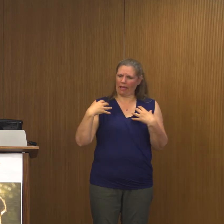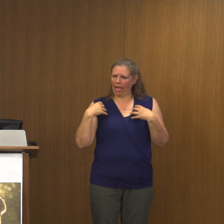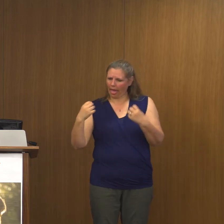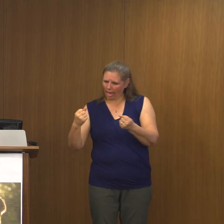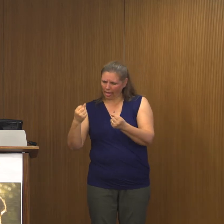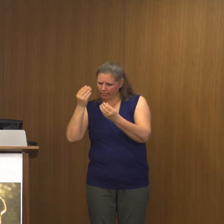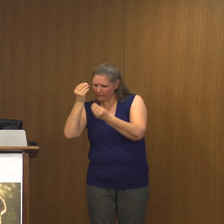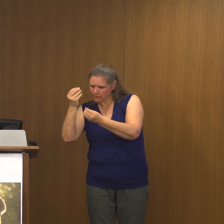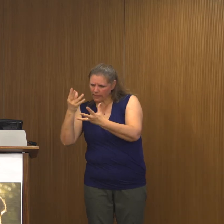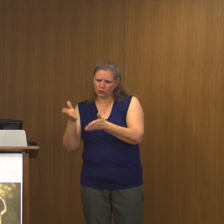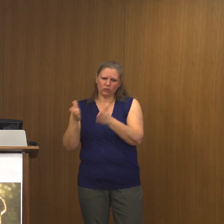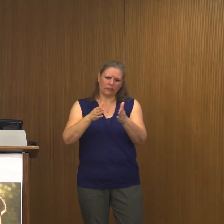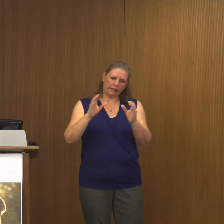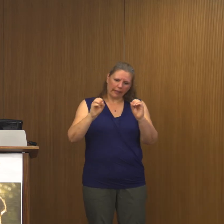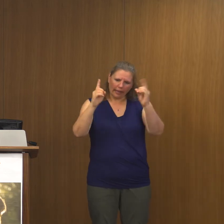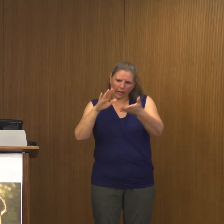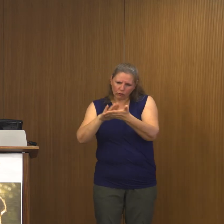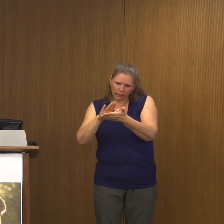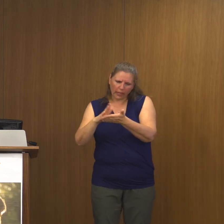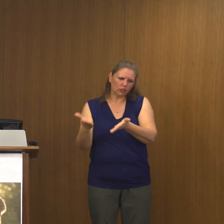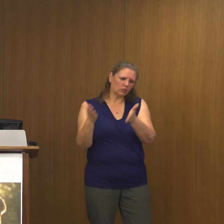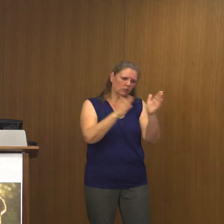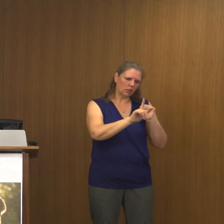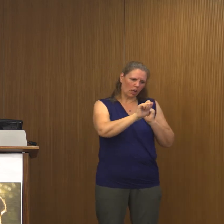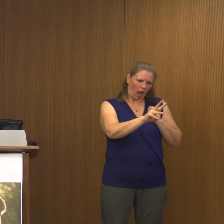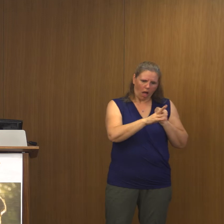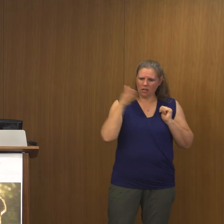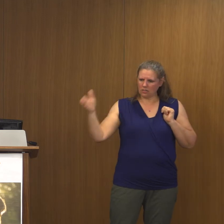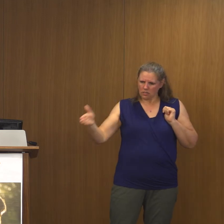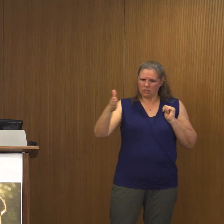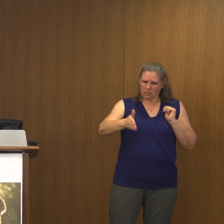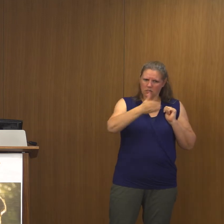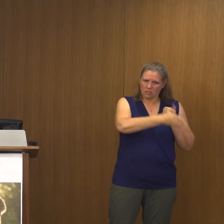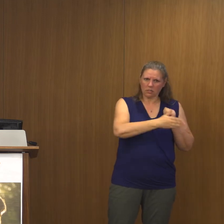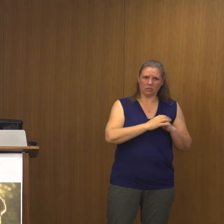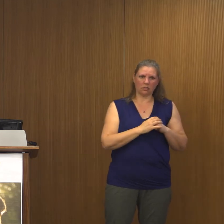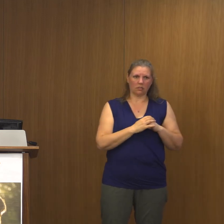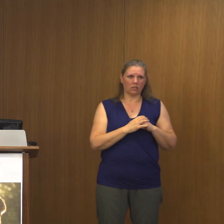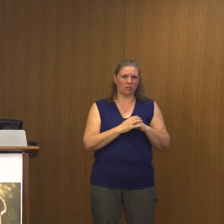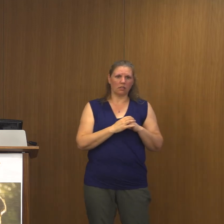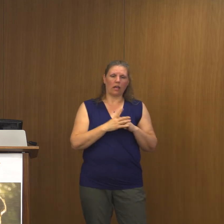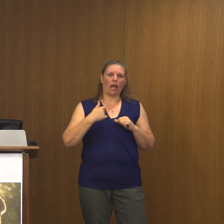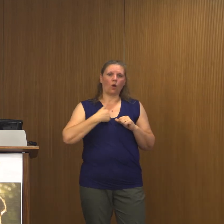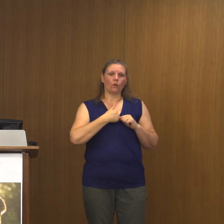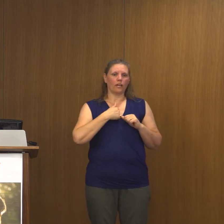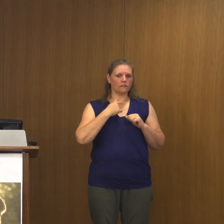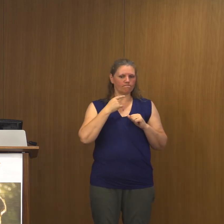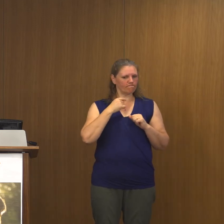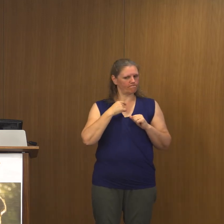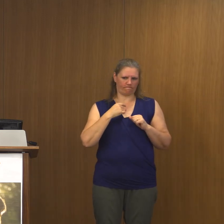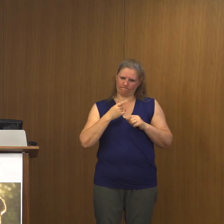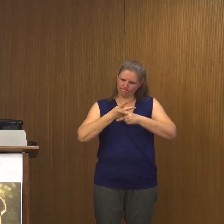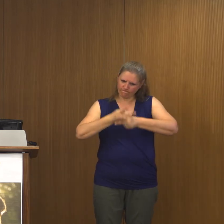social services, law, and we looked through a specific key term search following a very